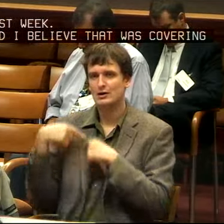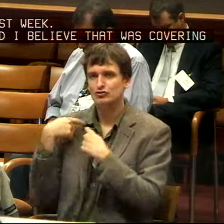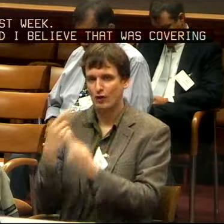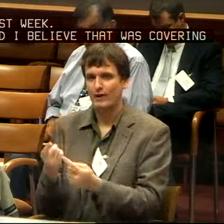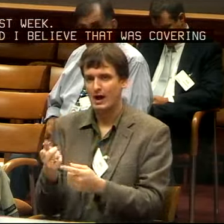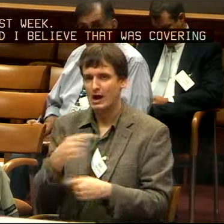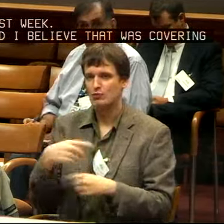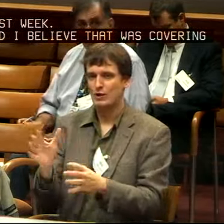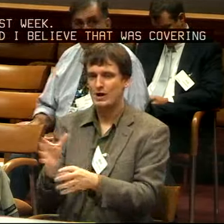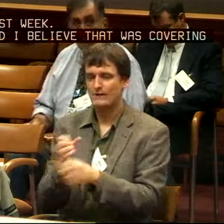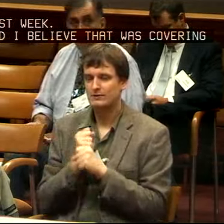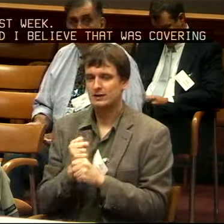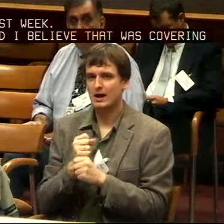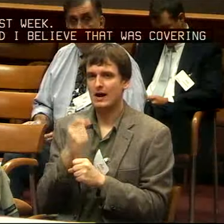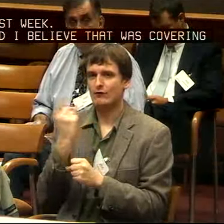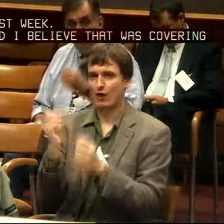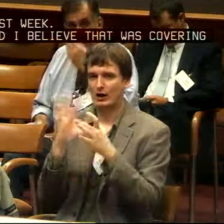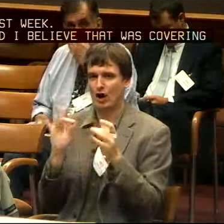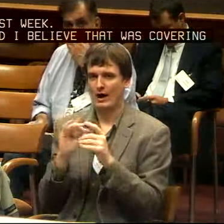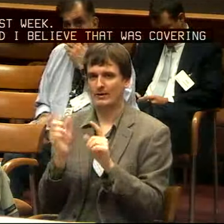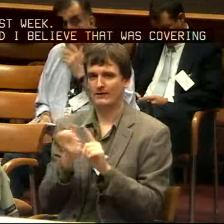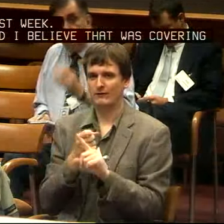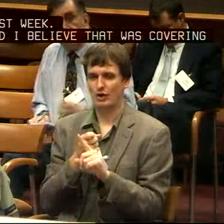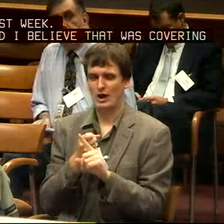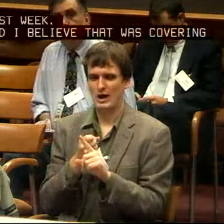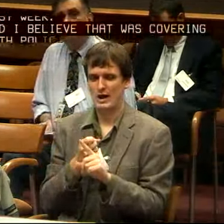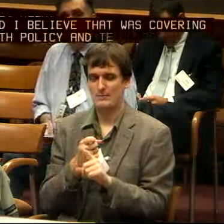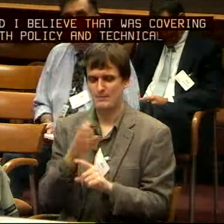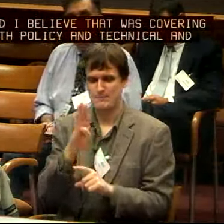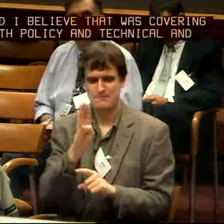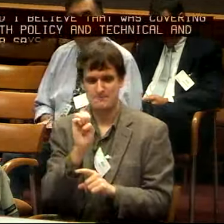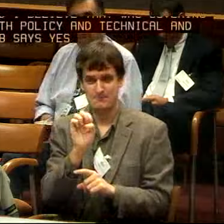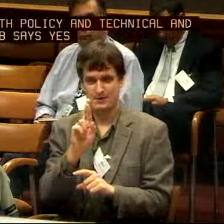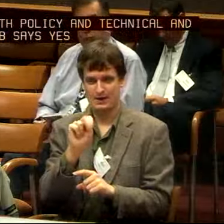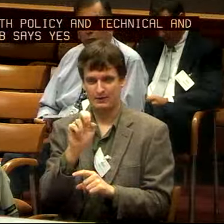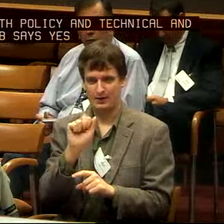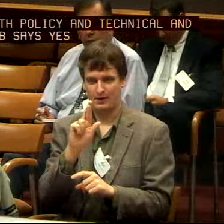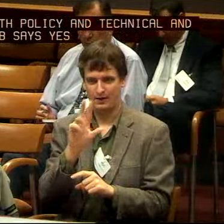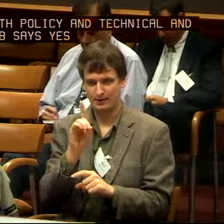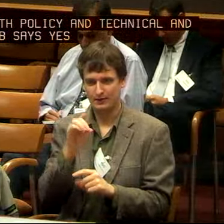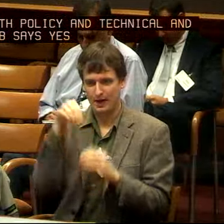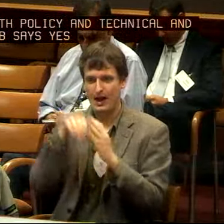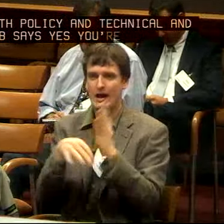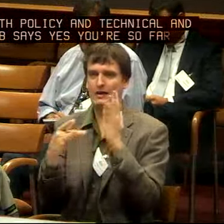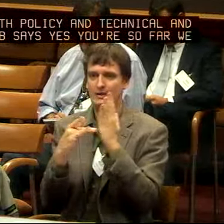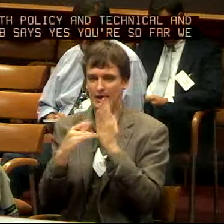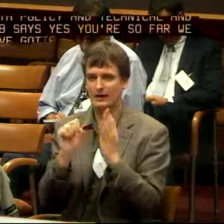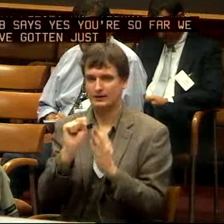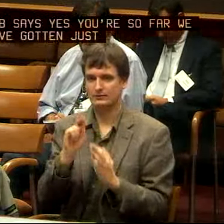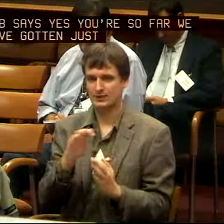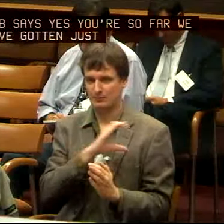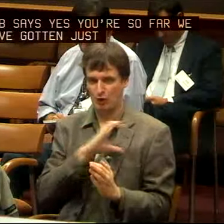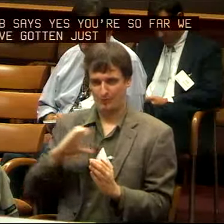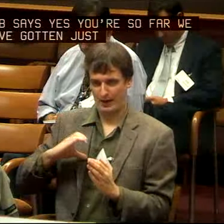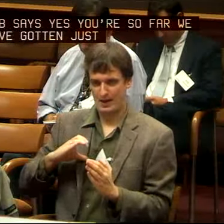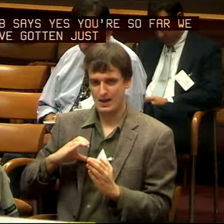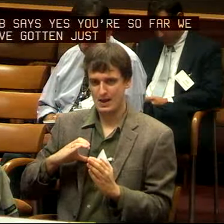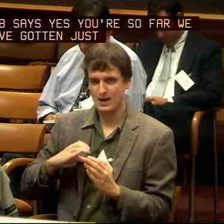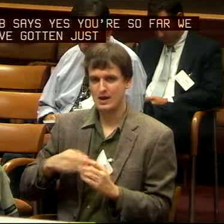yes. So far we've gotten just one comment from Bernard within